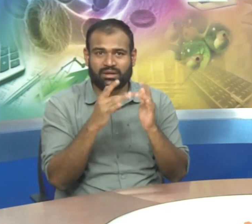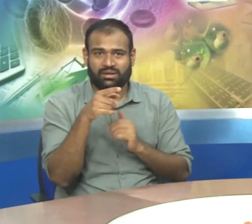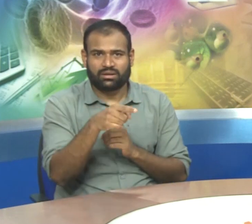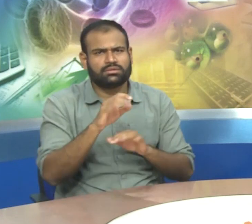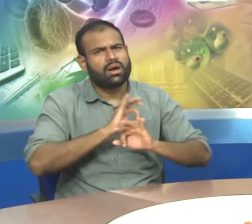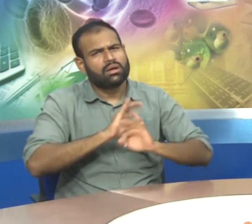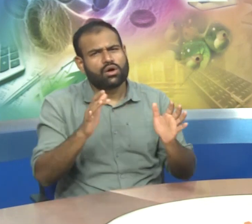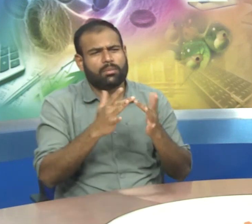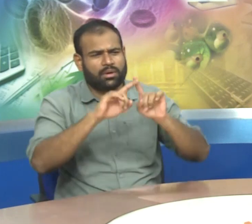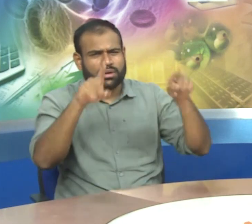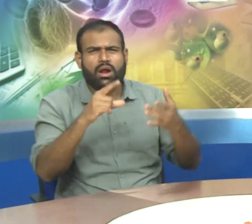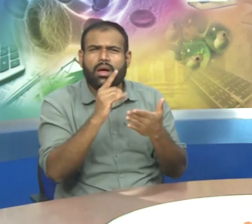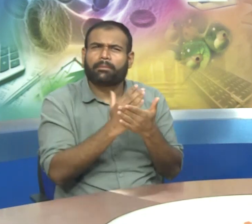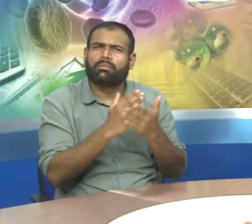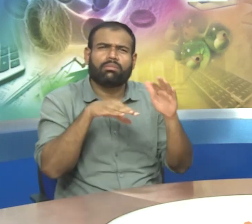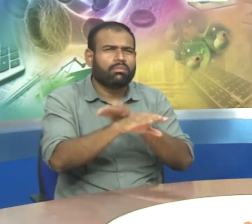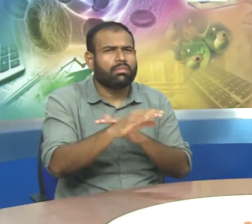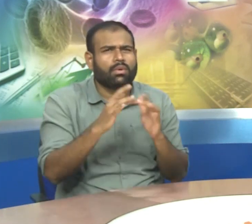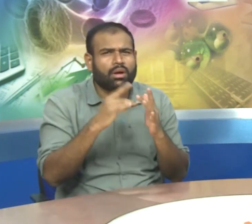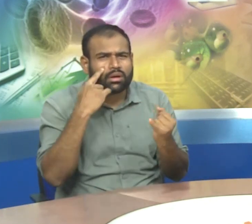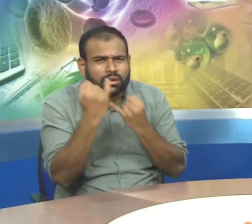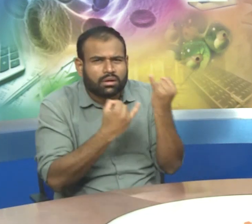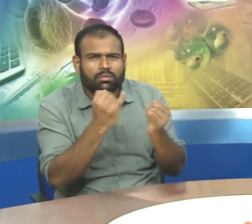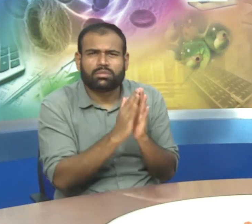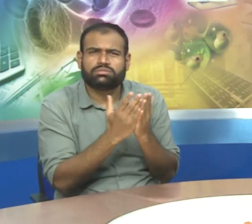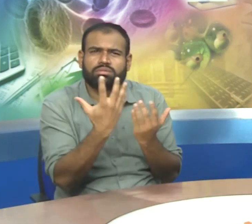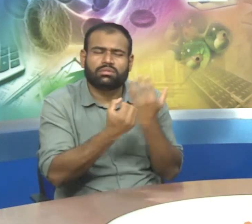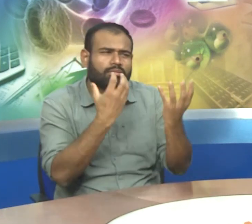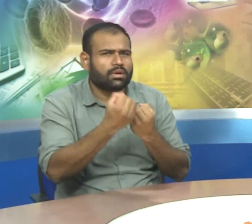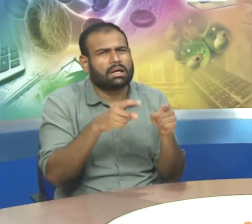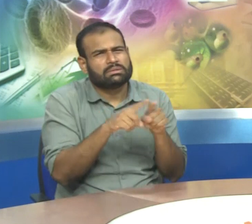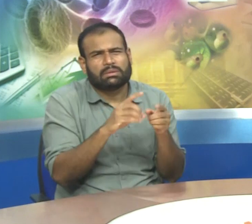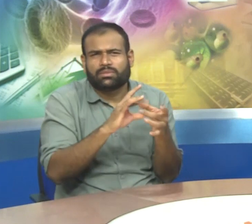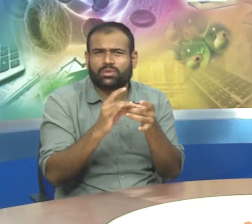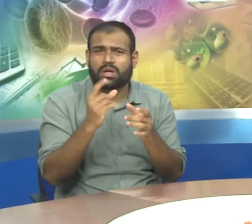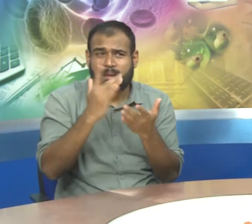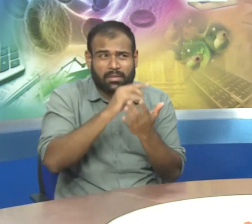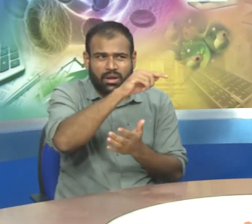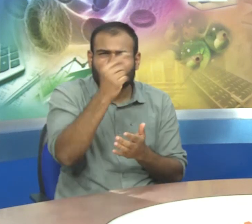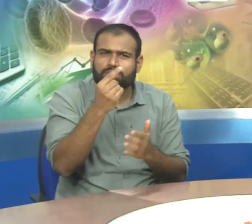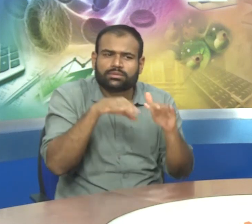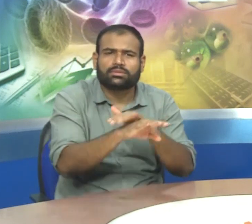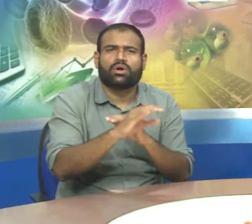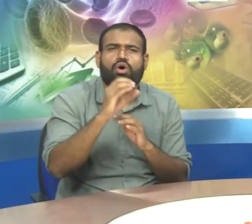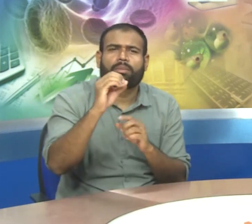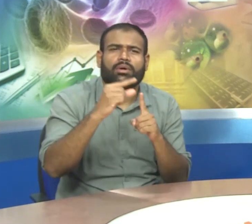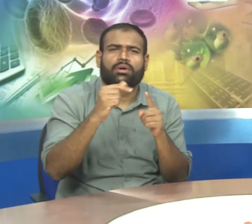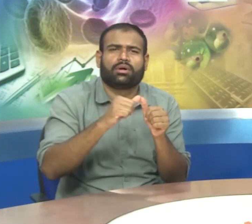Here, the library website. We will understand the topic library website. A web presence is